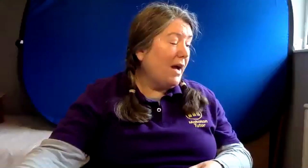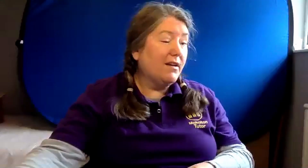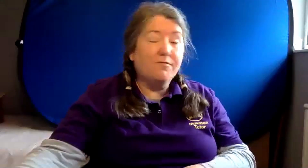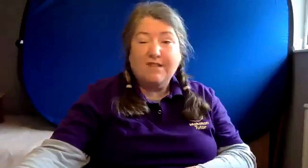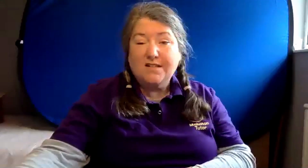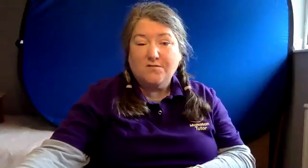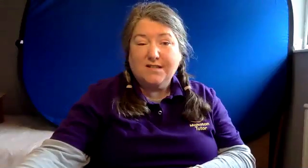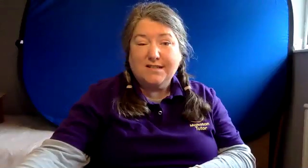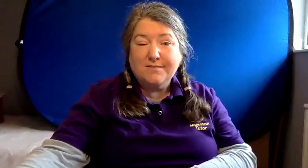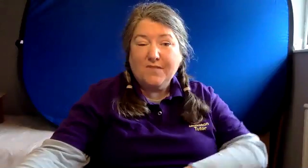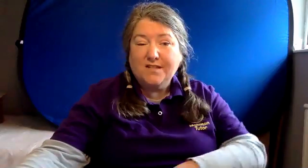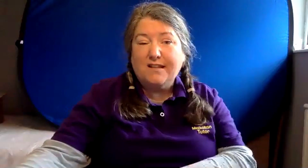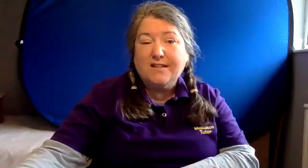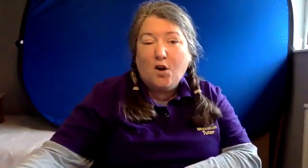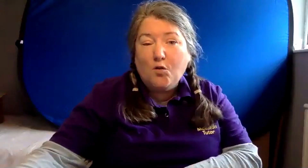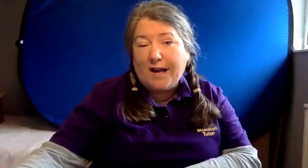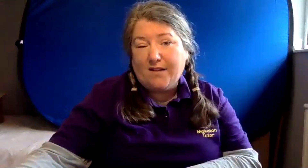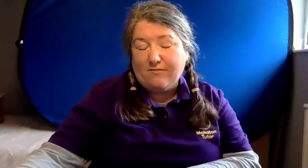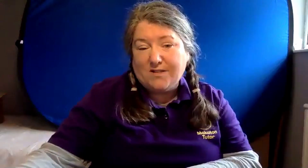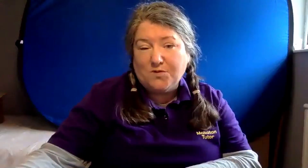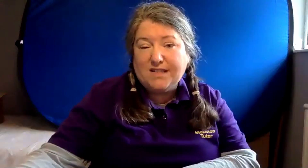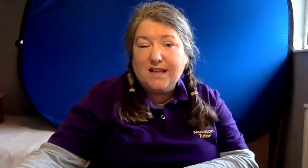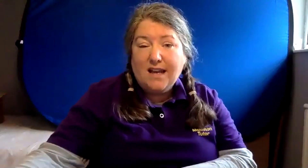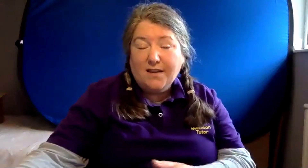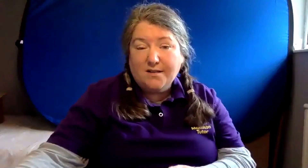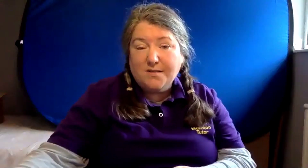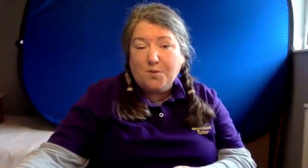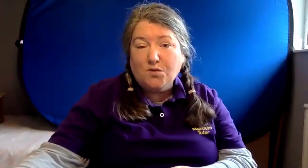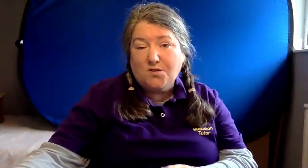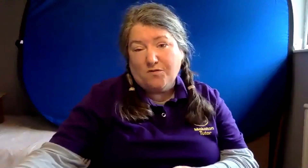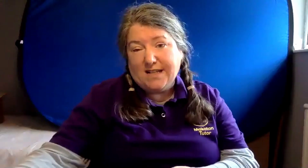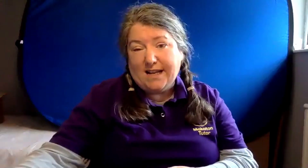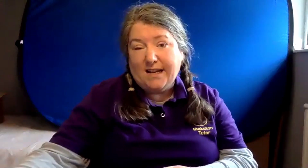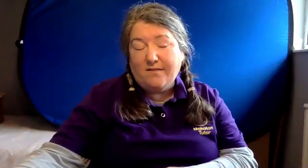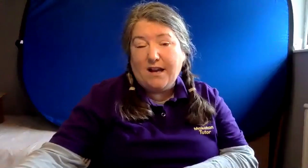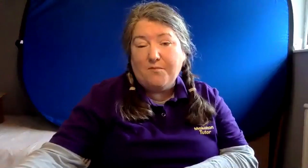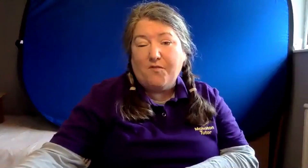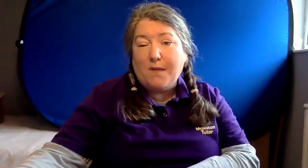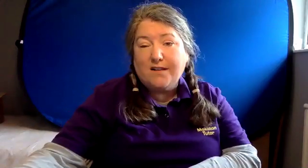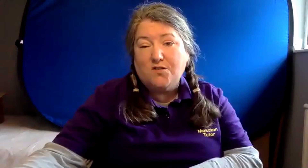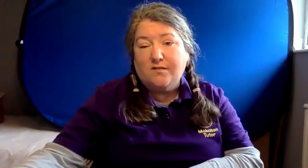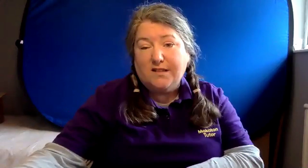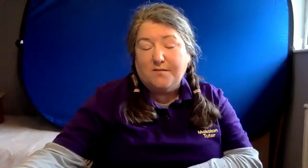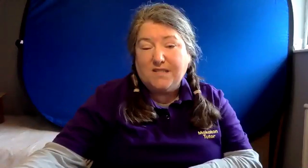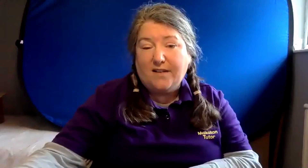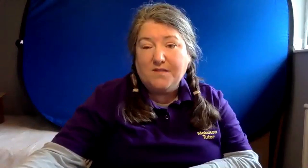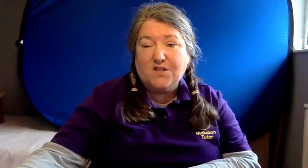bank of stories? resources. Sorry, there's a whole bank of resources that can support storytelling from Makaton themselves, the